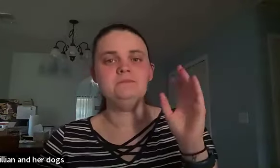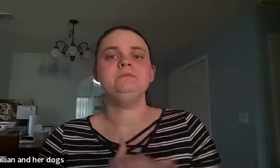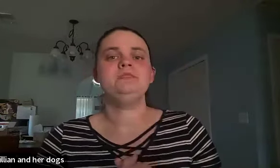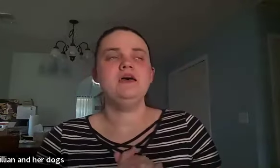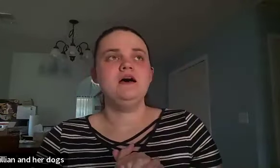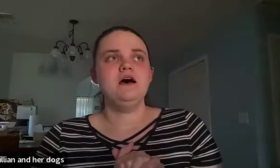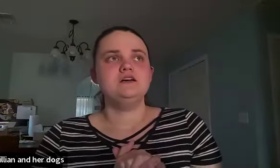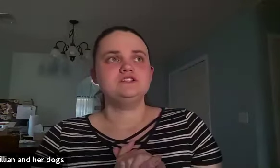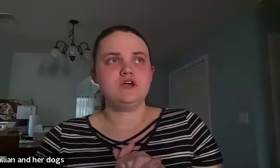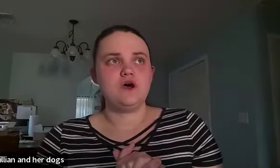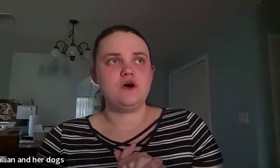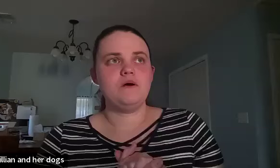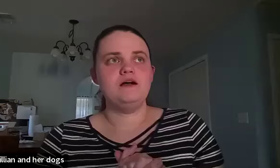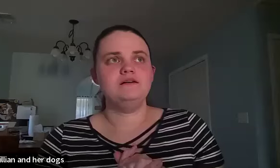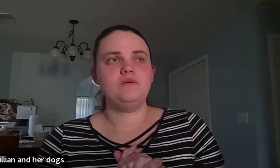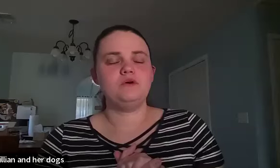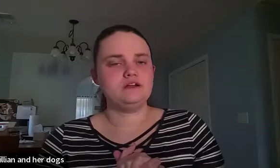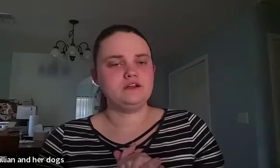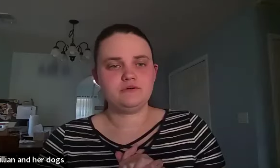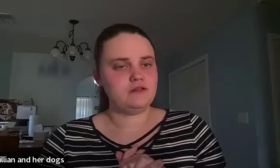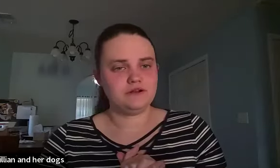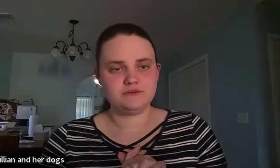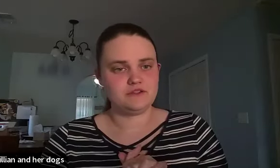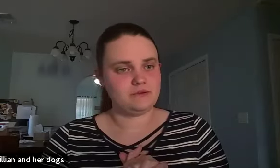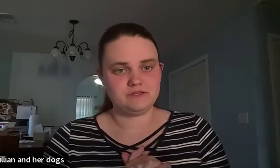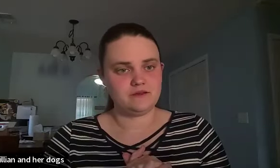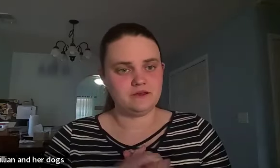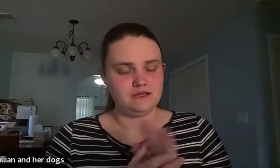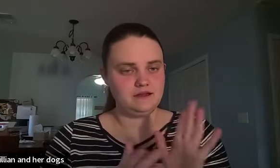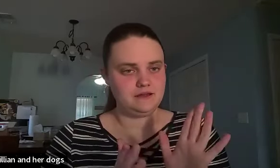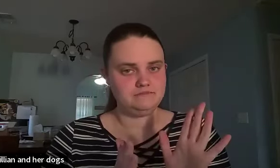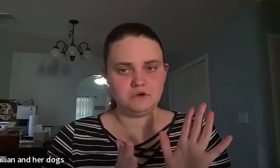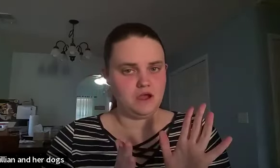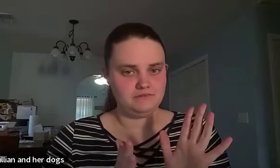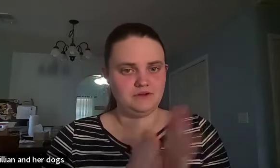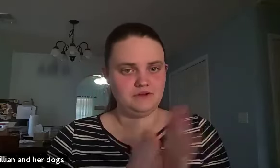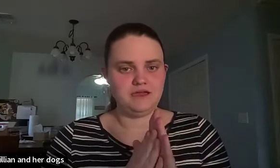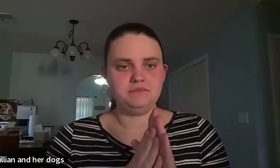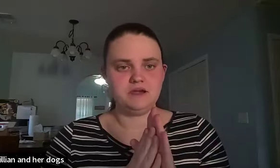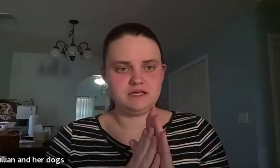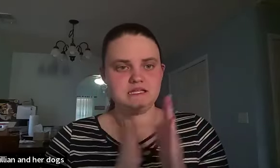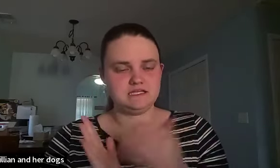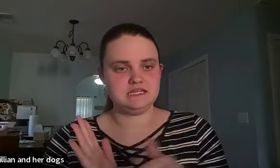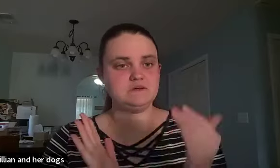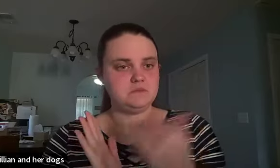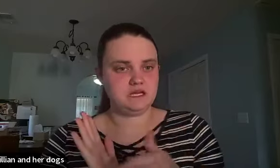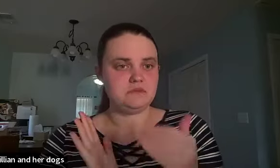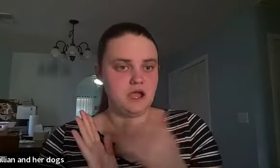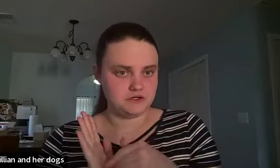Okay. So we're not going to go through all our numbers all the way up to the 99. We're not. Okay. Because like I said, it's that repeating